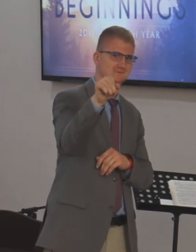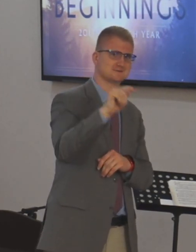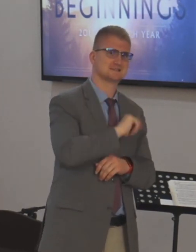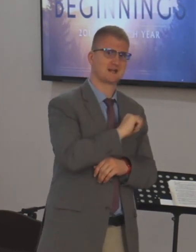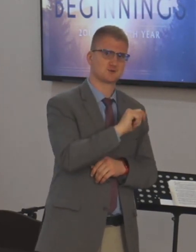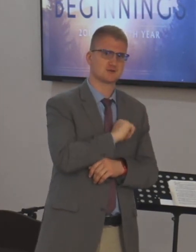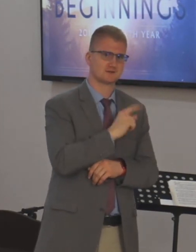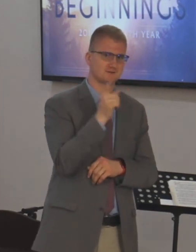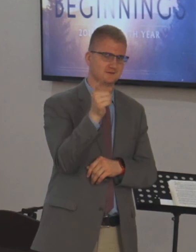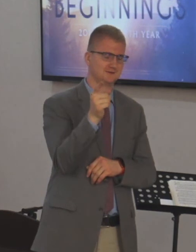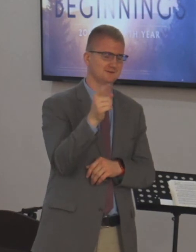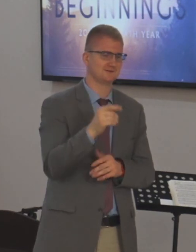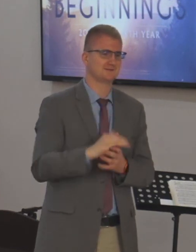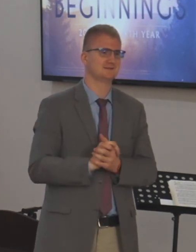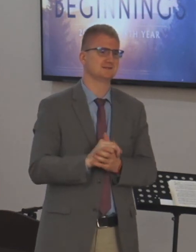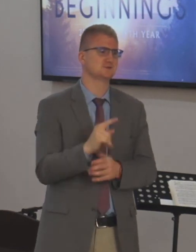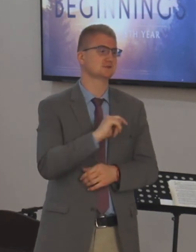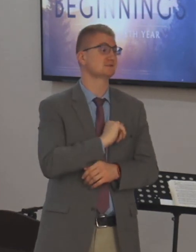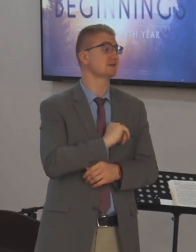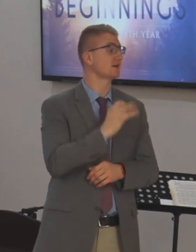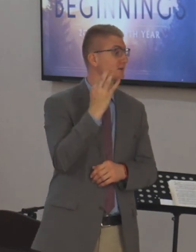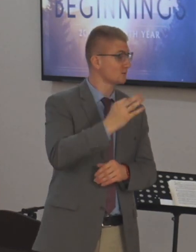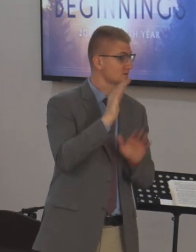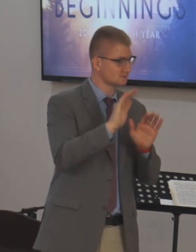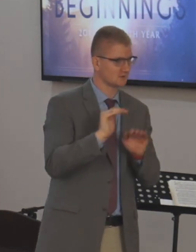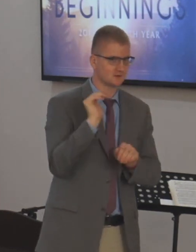Tiandre, right there. He's going to preach Sunday night.